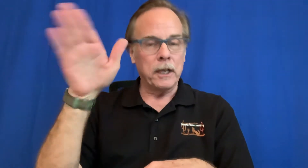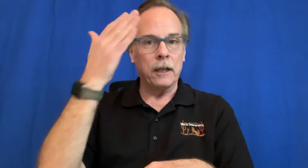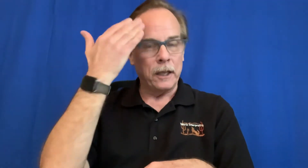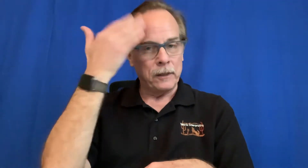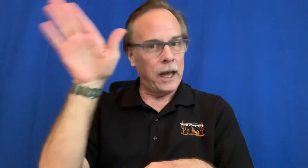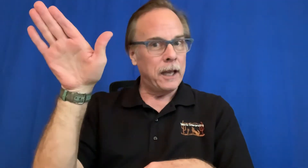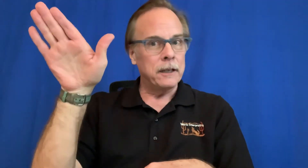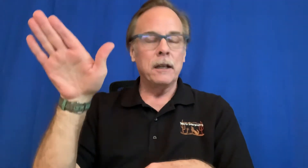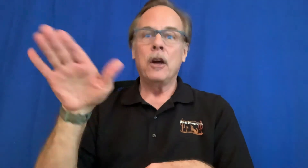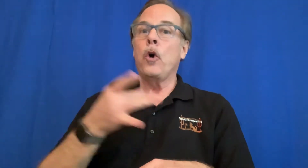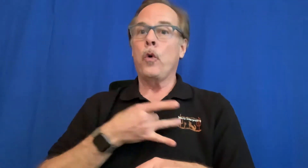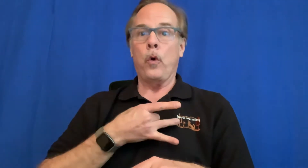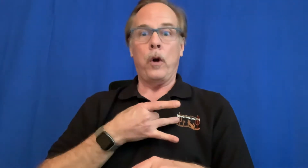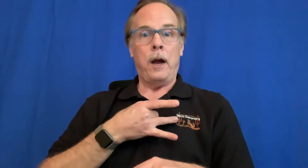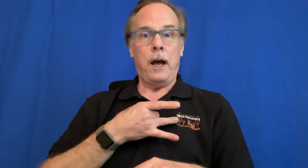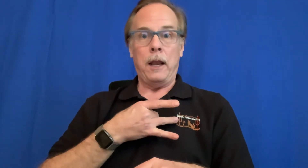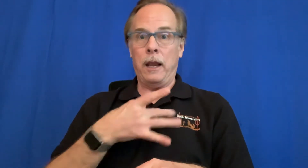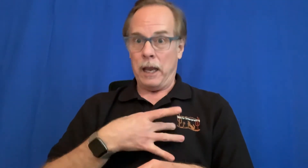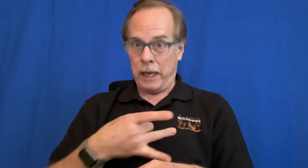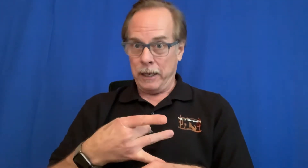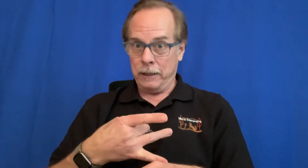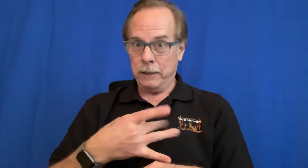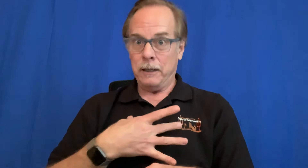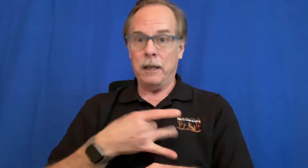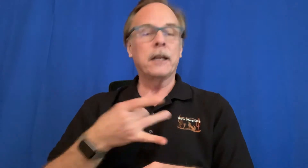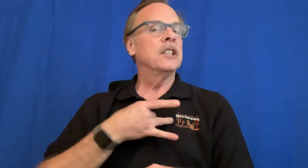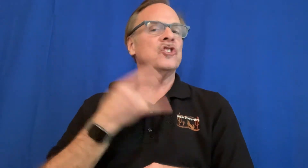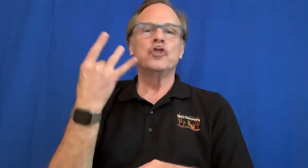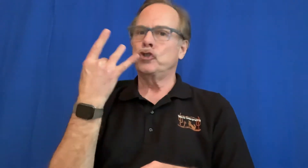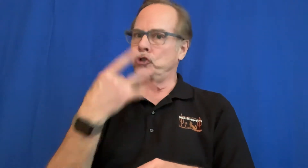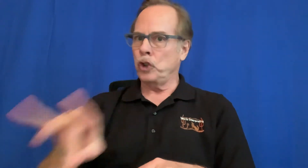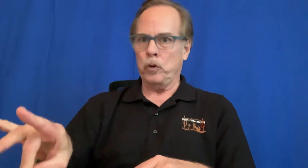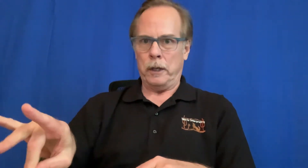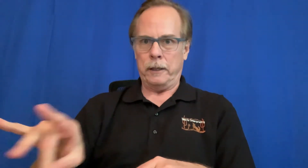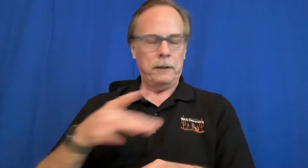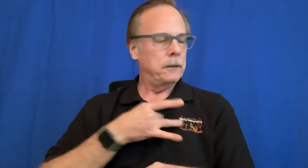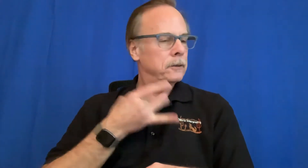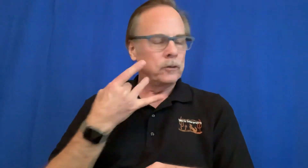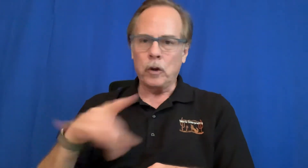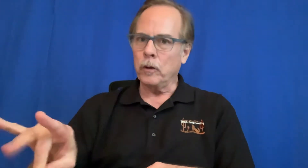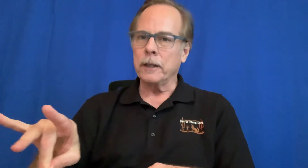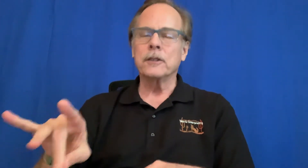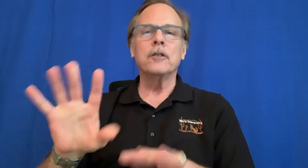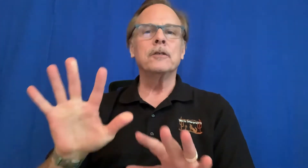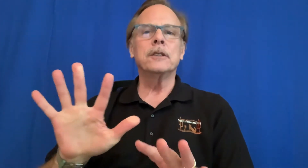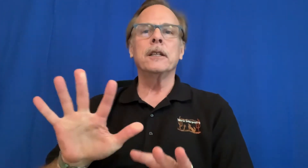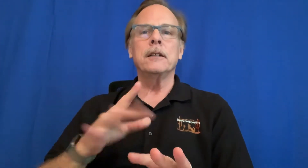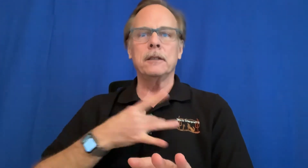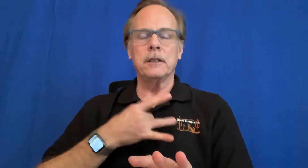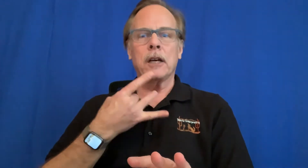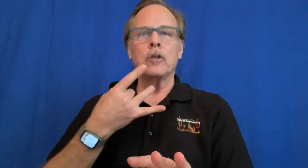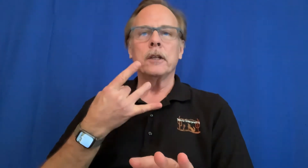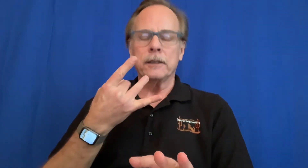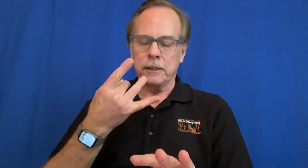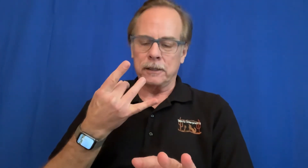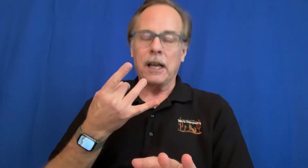like that, or like, don't like, don't like. So you see, not only is the sign a